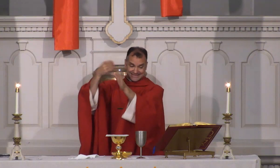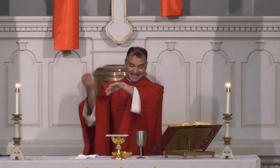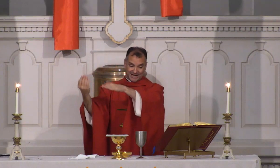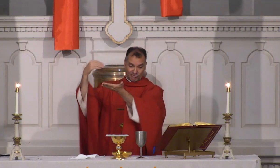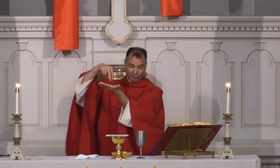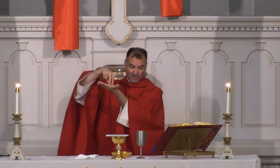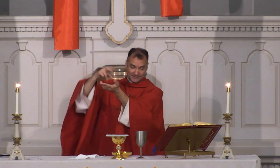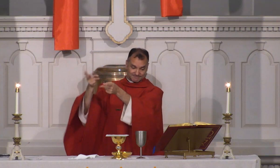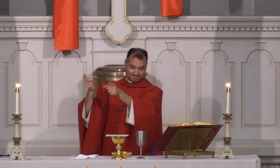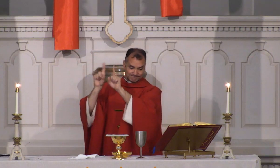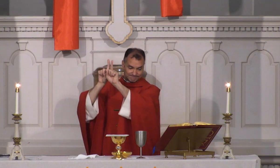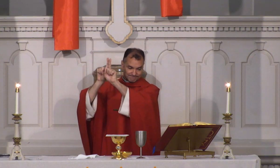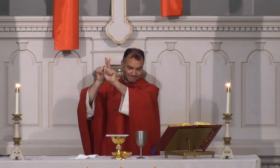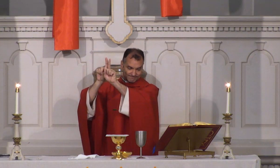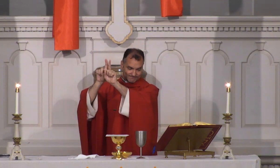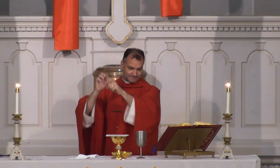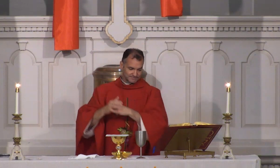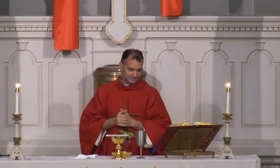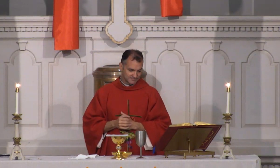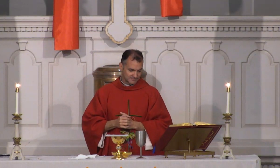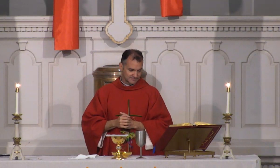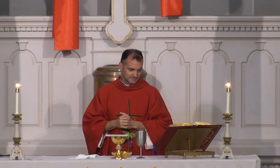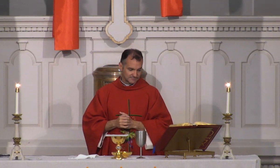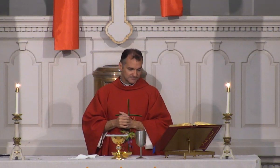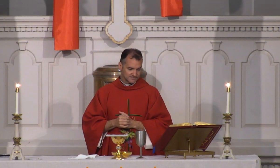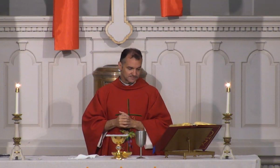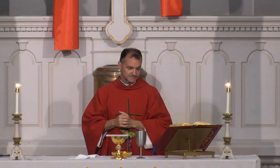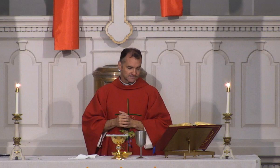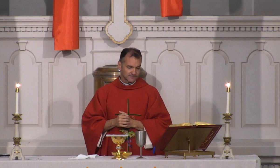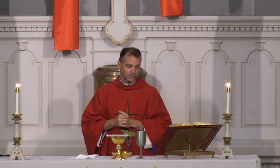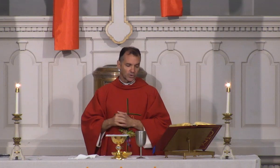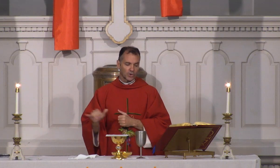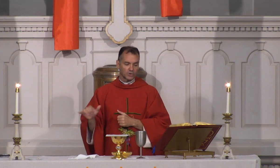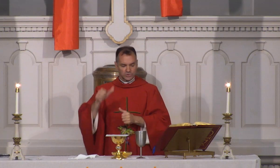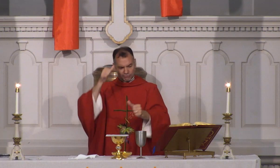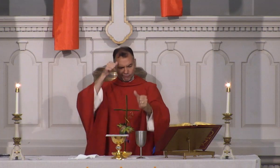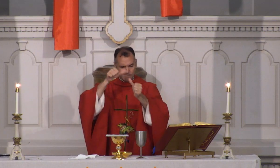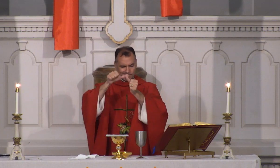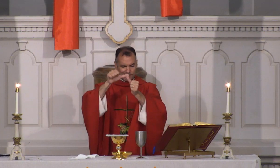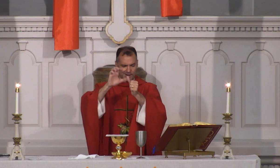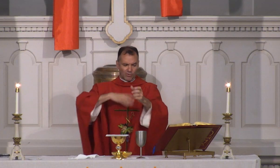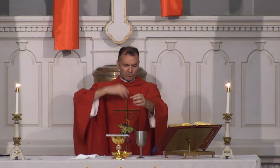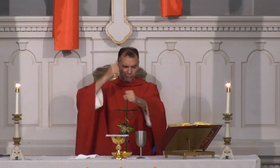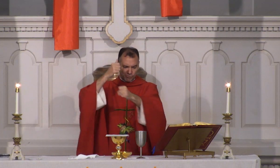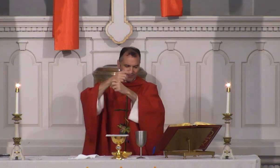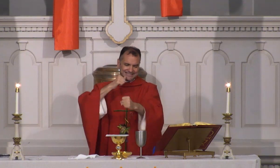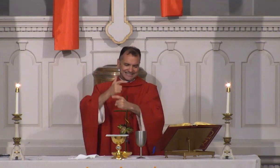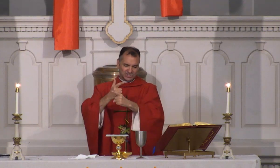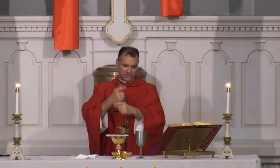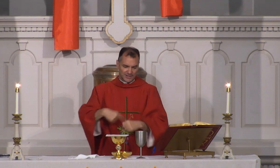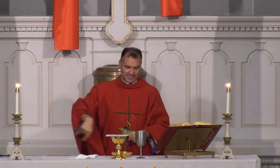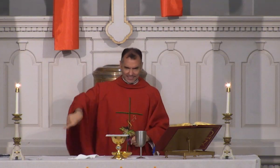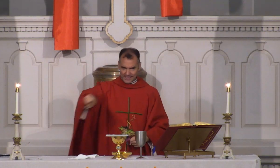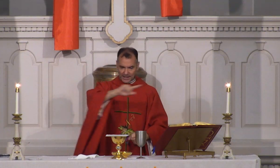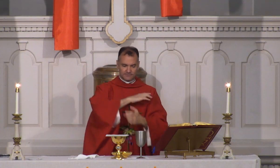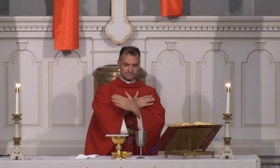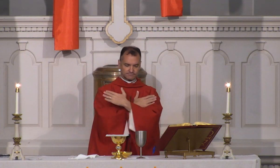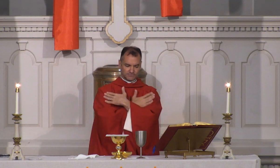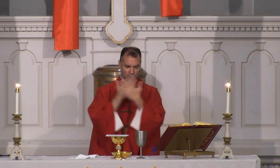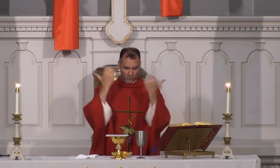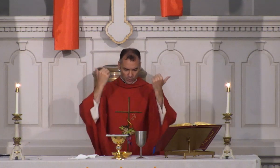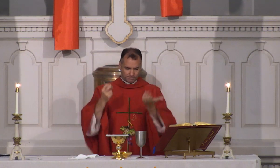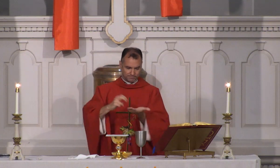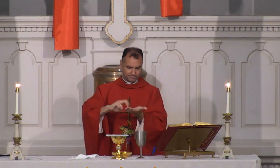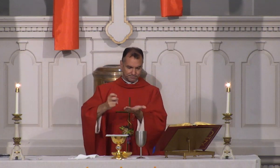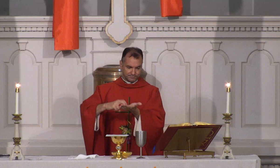Grant that she who was united with your Son in a death like his may also be one with him in his resurrection. Remember also our brothers